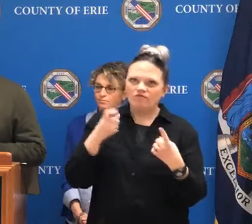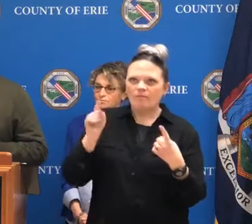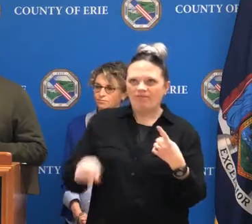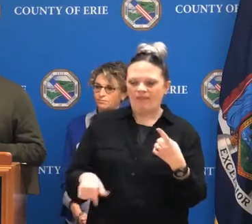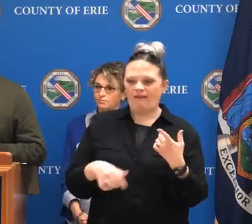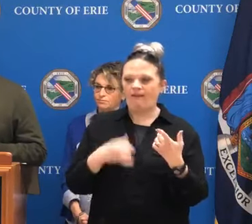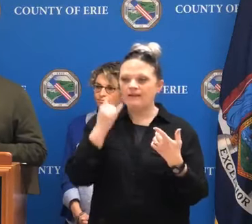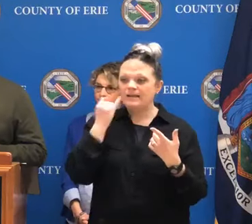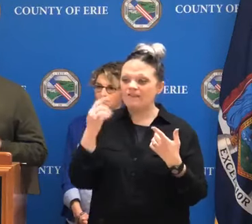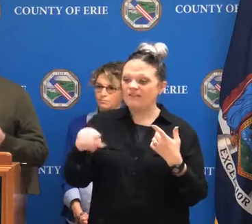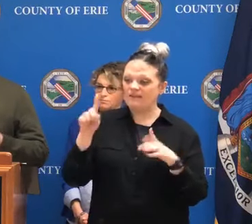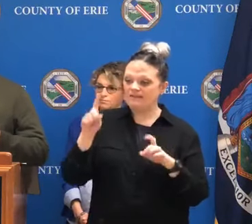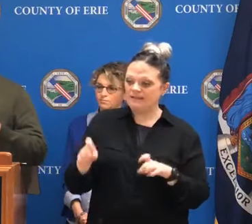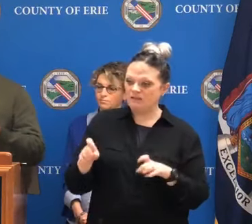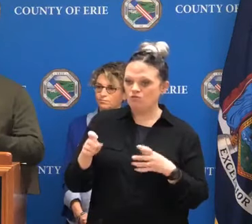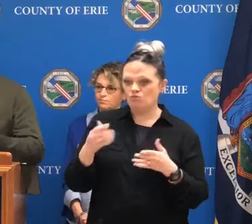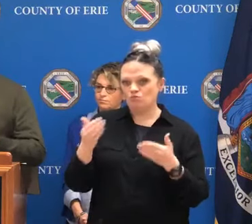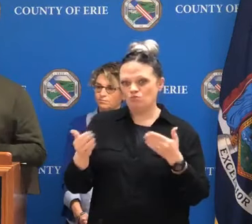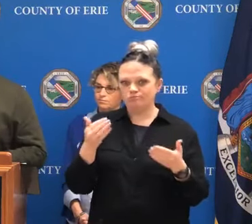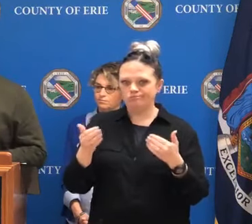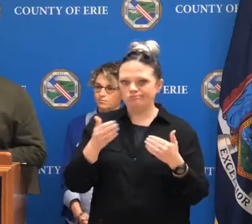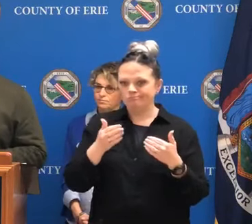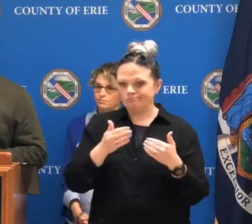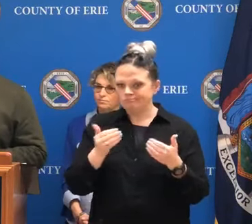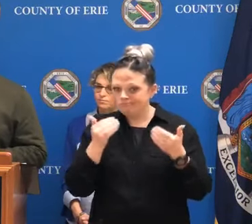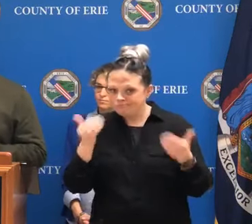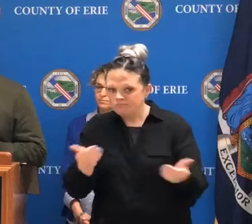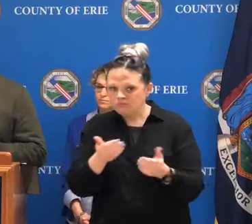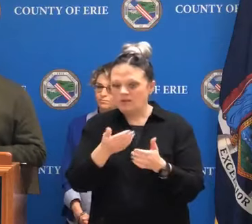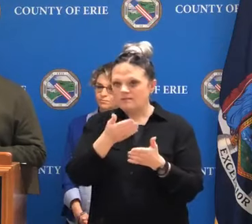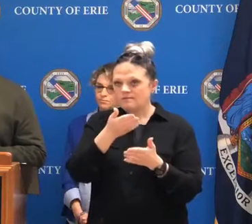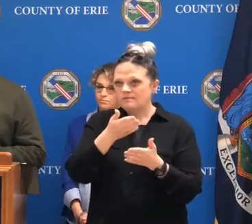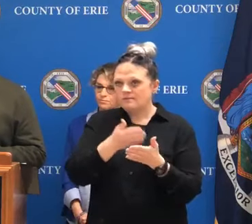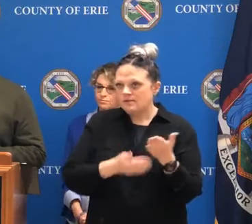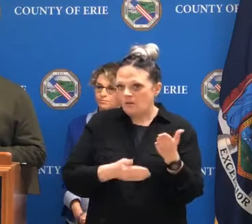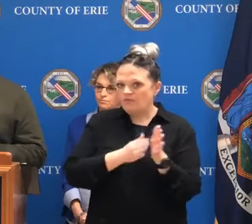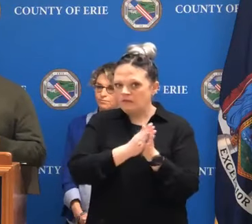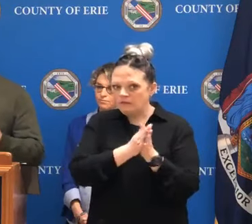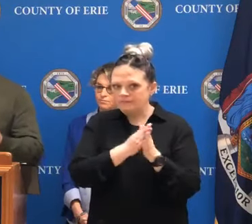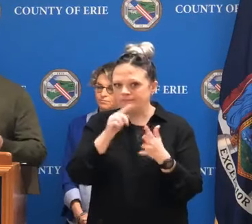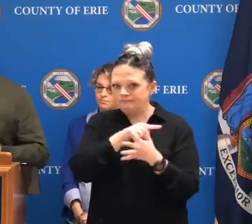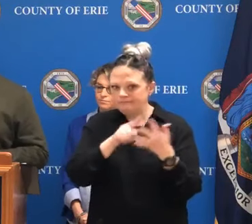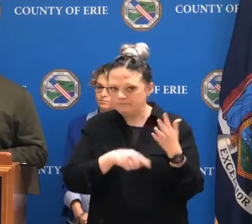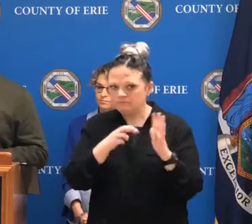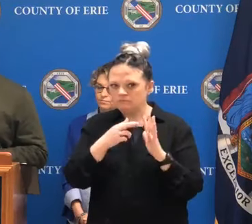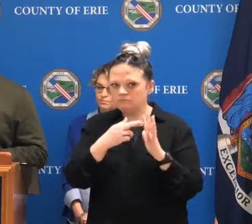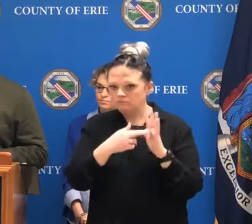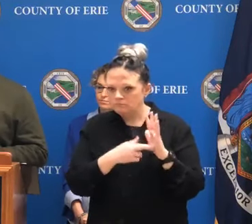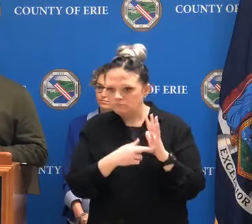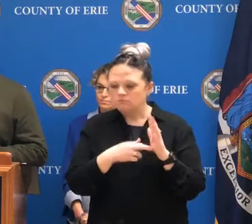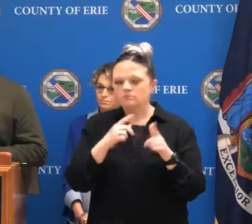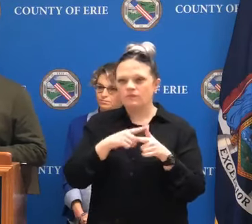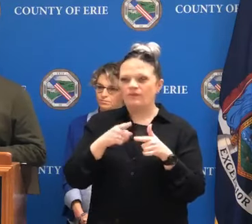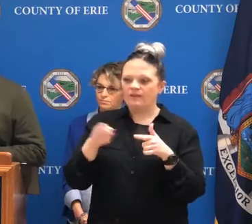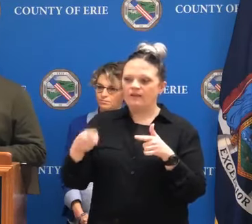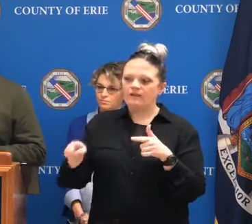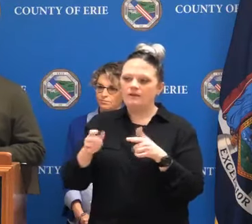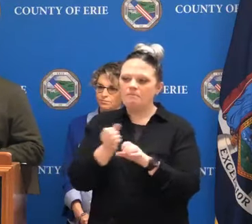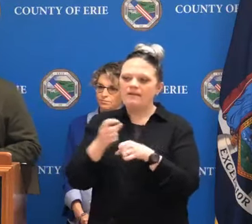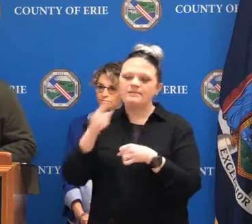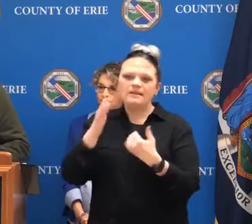that if they need to maybe move forward some of the initiatives that are coming out as a result of this, it makes the path for them to do that